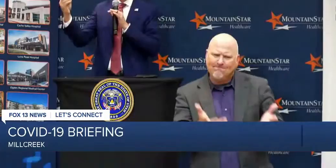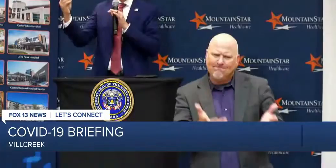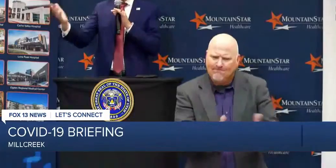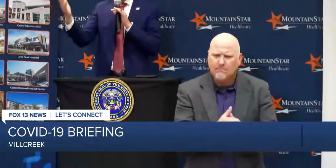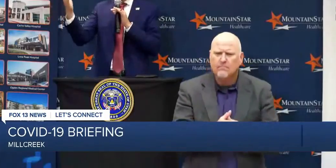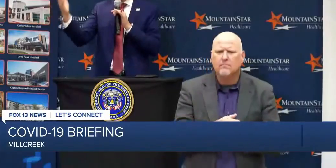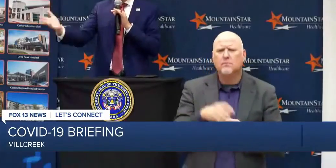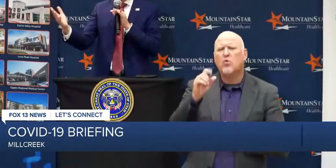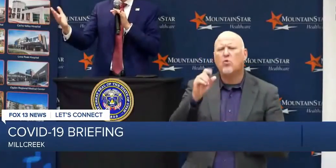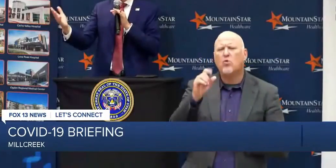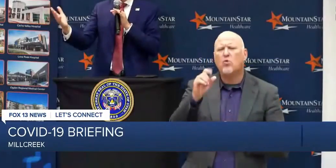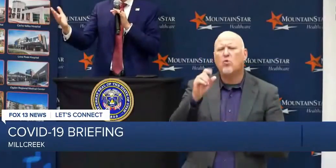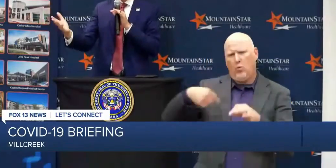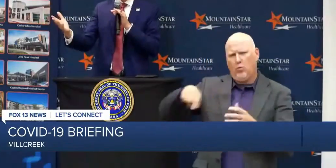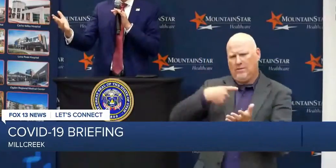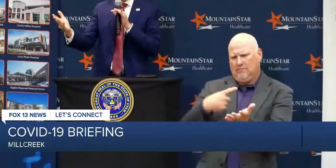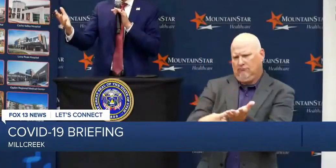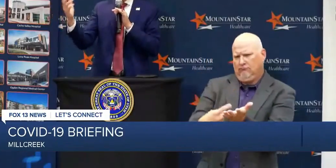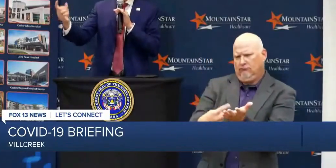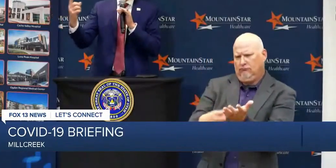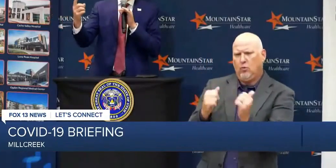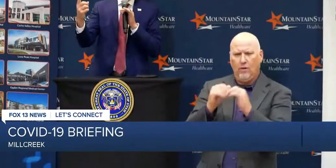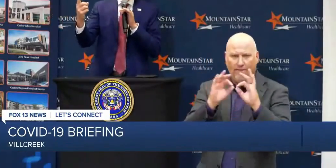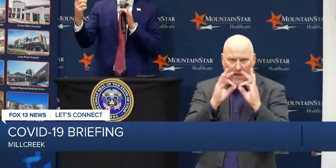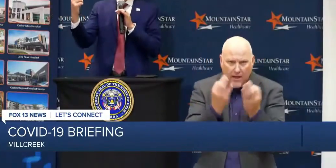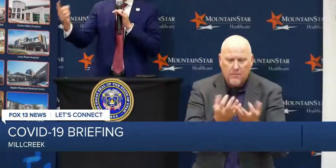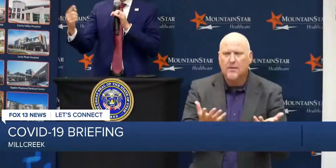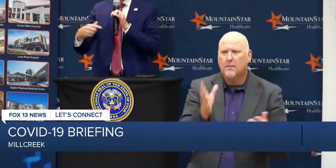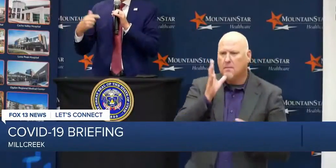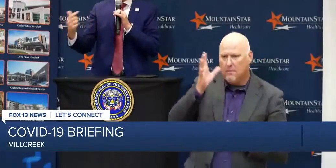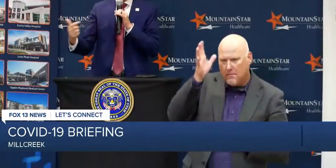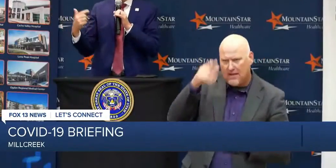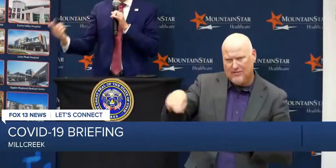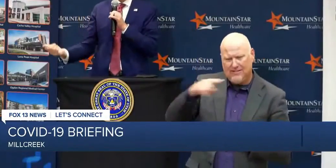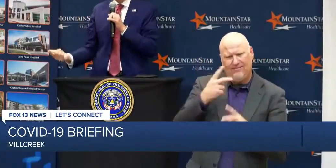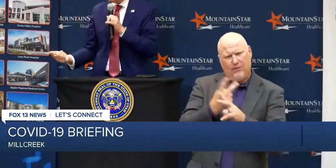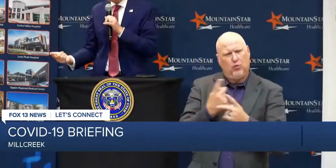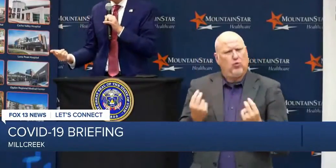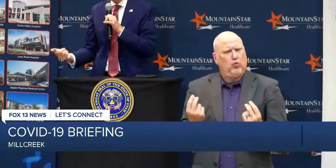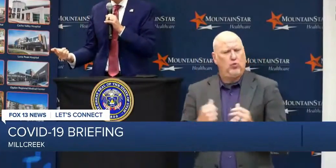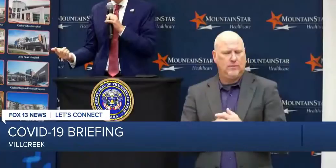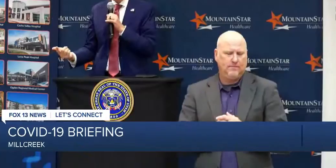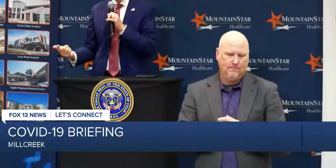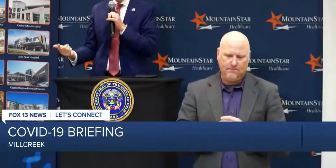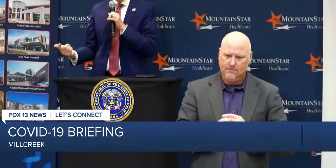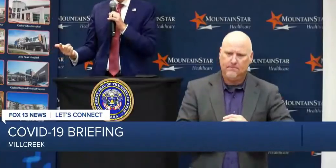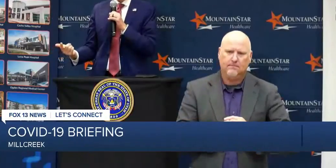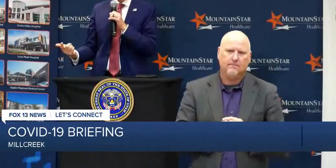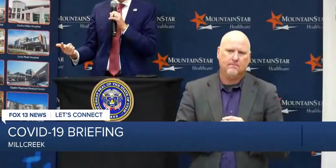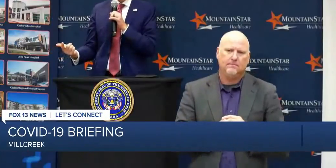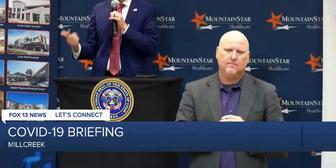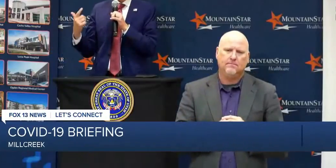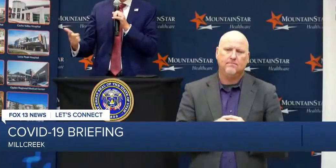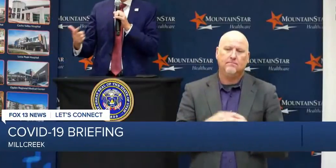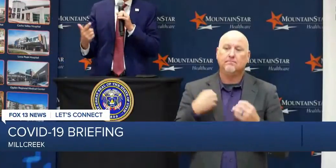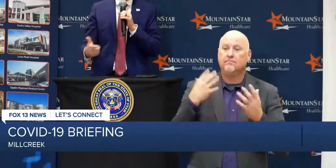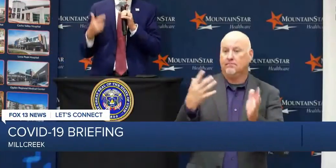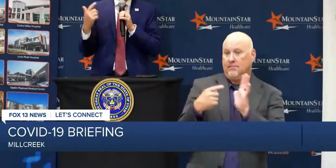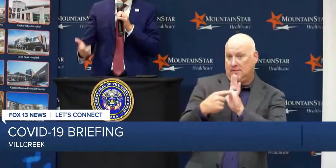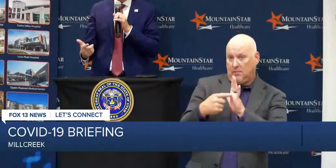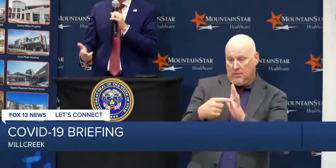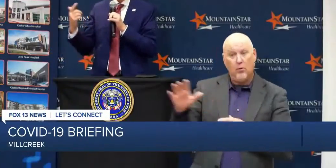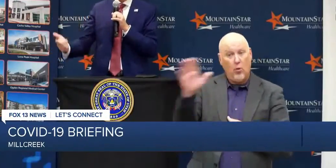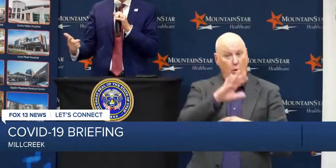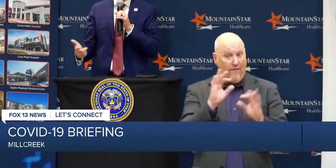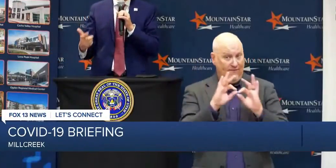to weigh lots of different decisions. One, is there somebody in our family that is high risk? If that's the case,